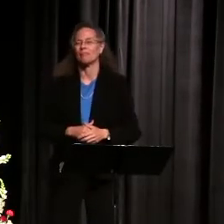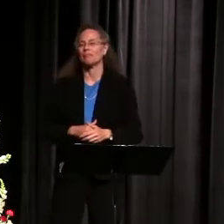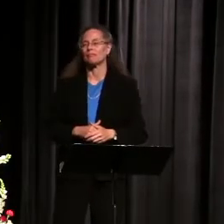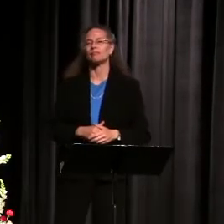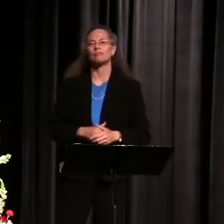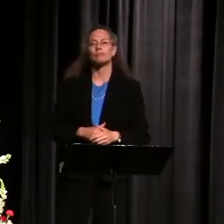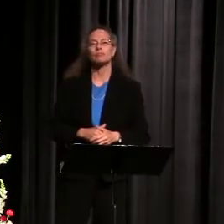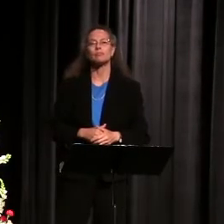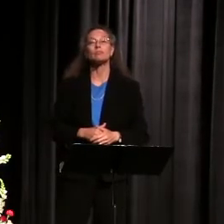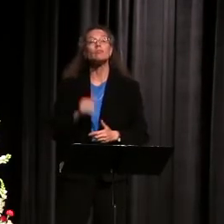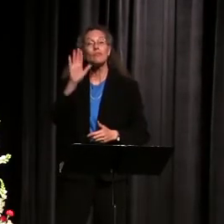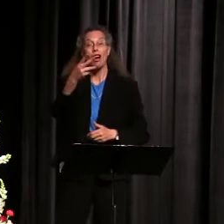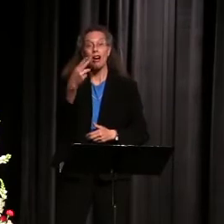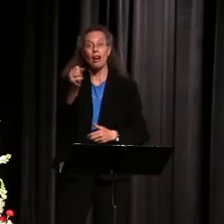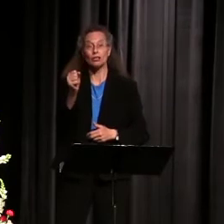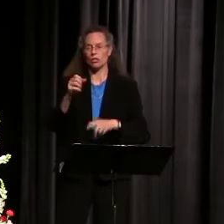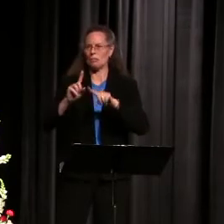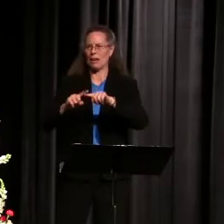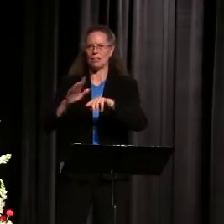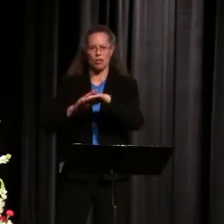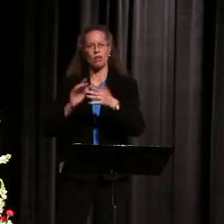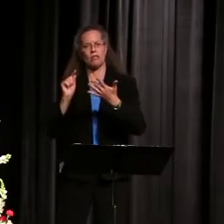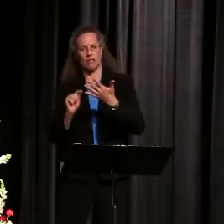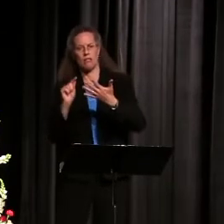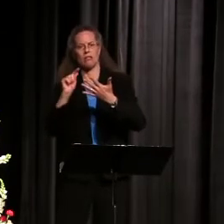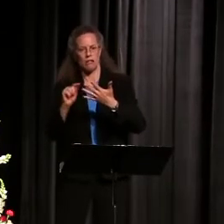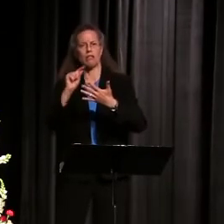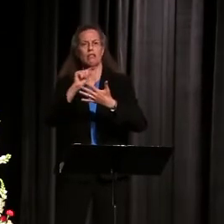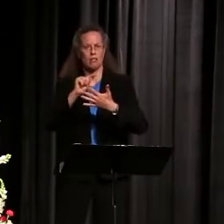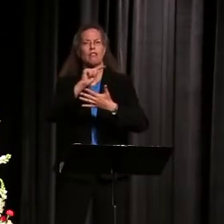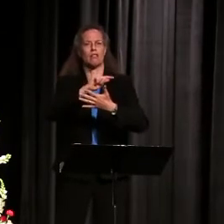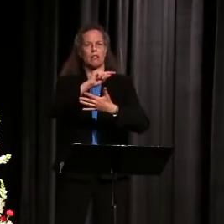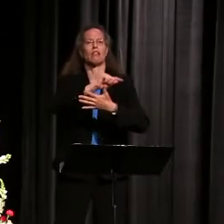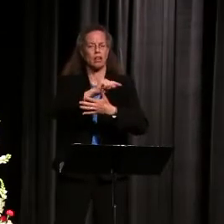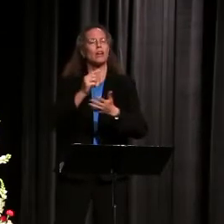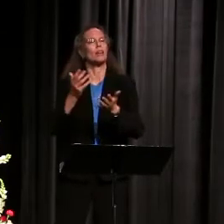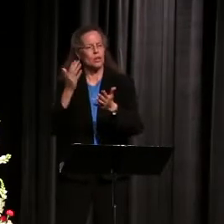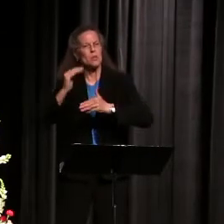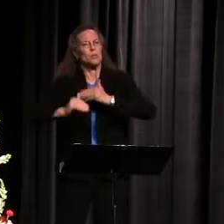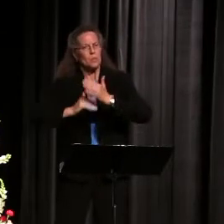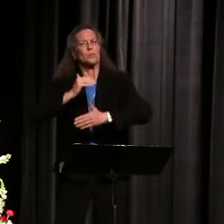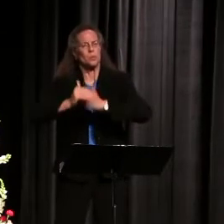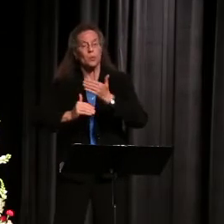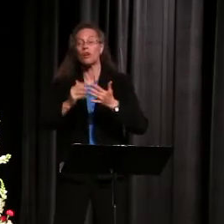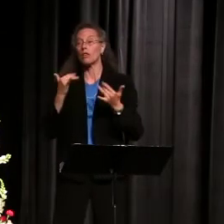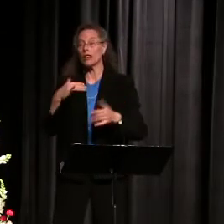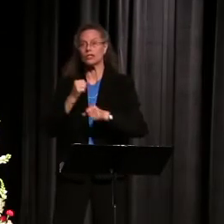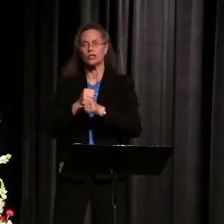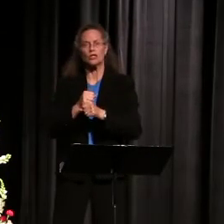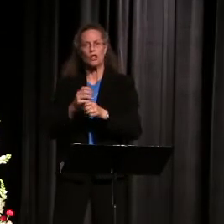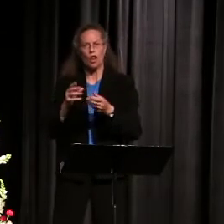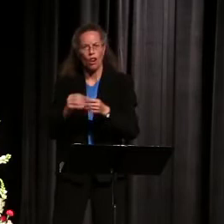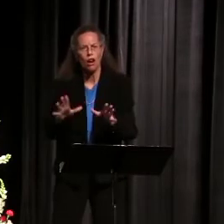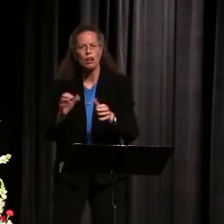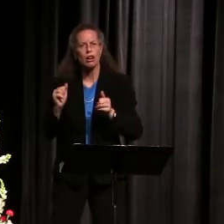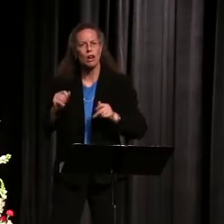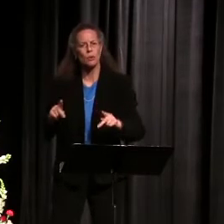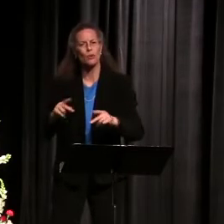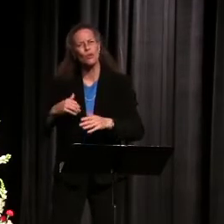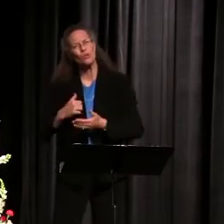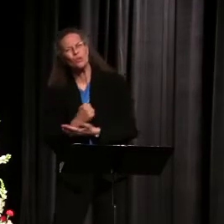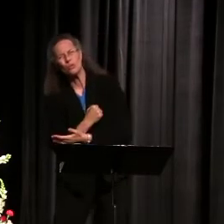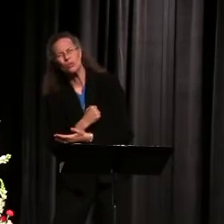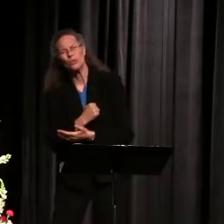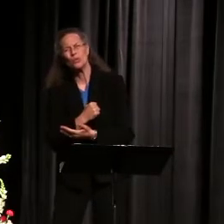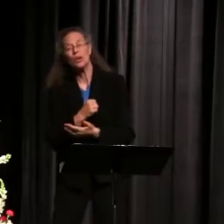So much of high school is based on various rites of passage, and this class is faced with the prospect of losing some of these opportunities. But years from now,